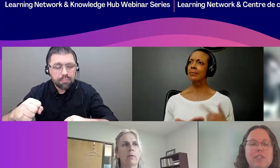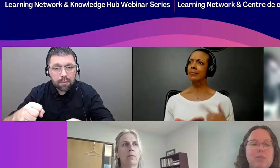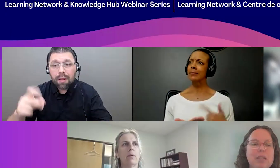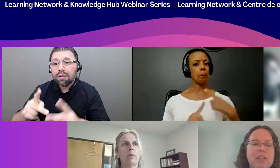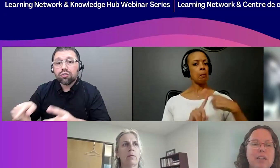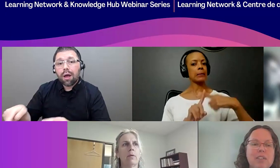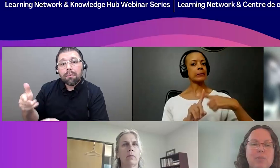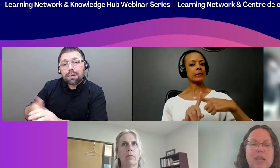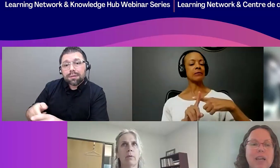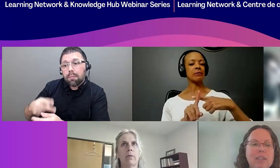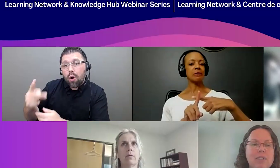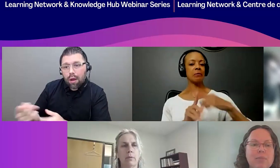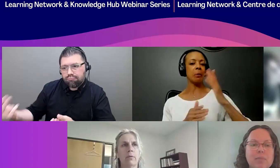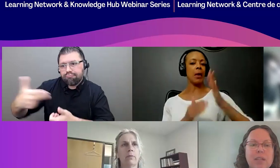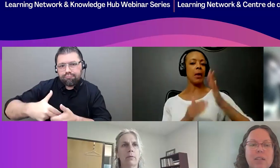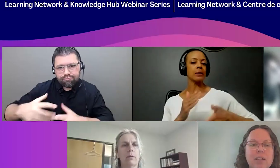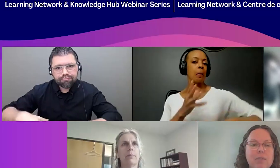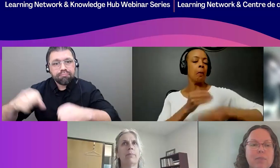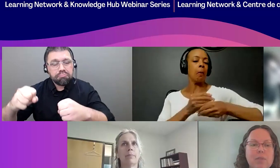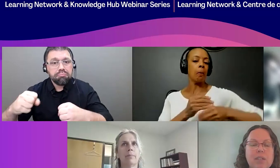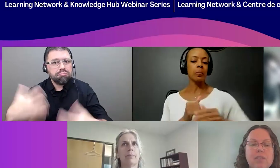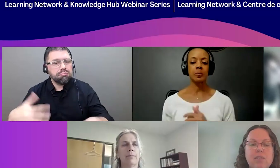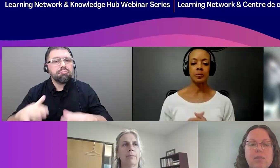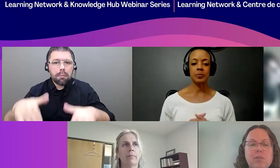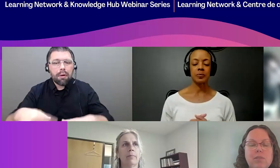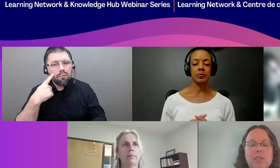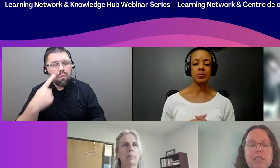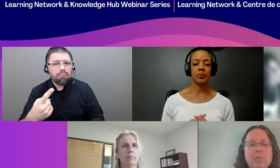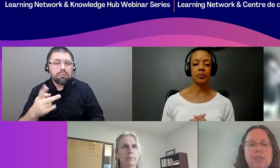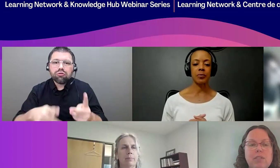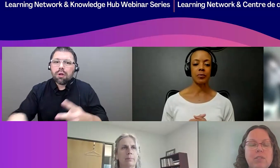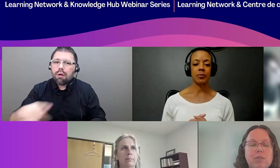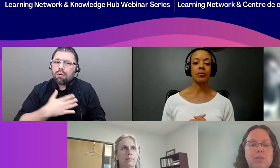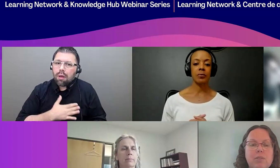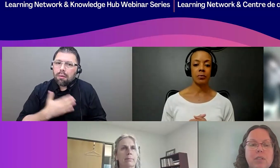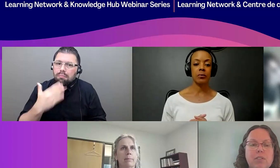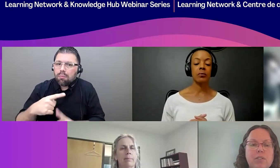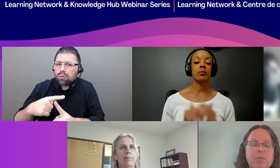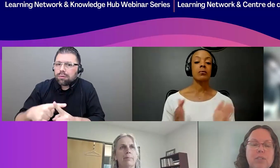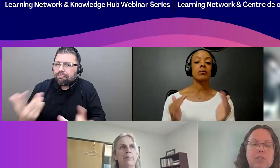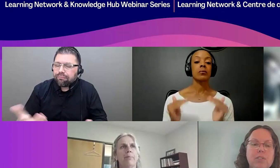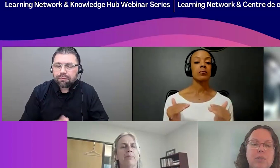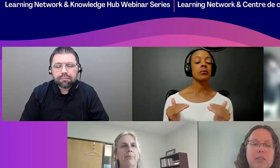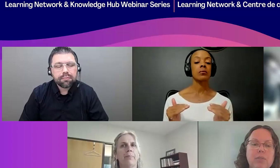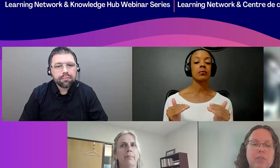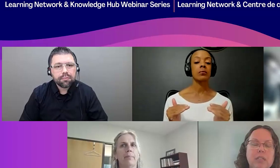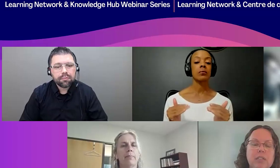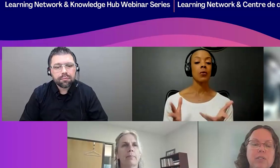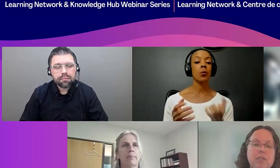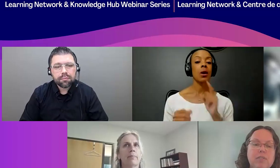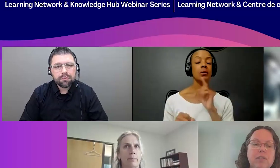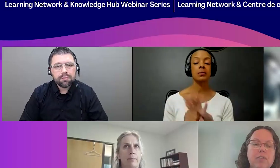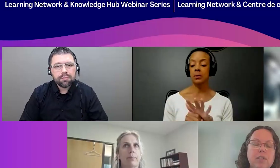positive piece that could be added. We also were very committed to trying to make sure that we